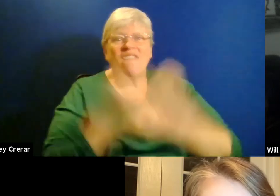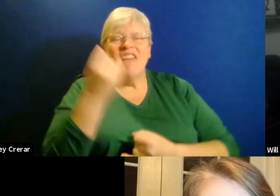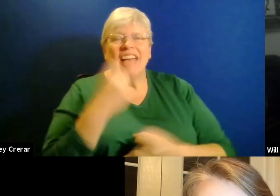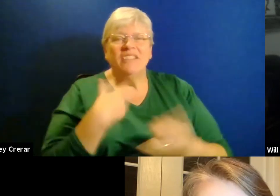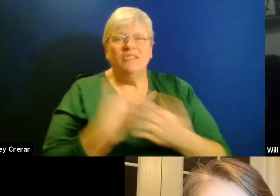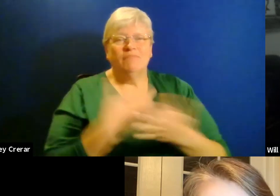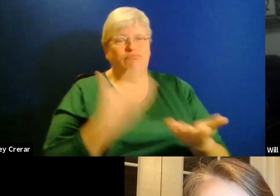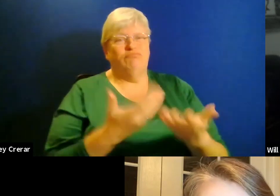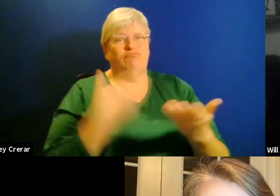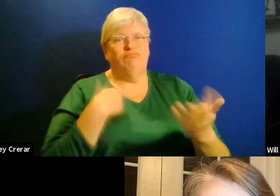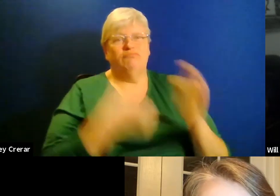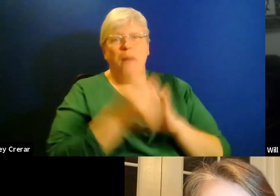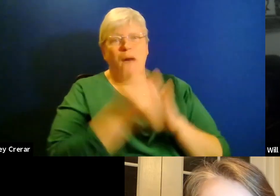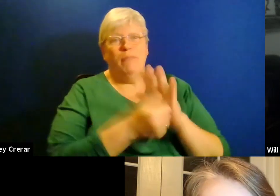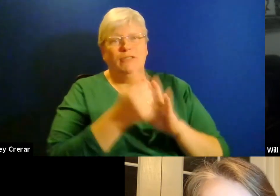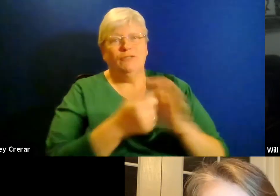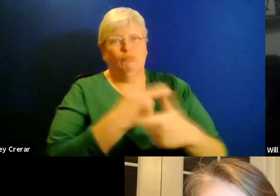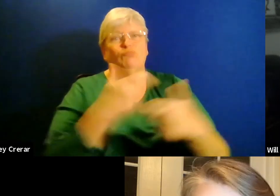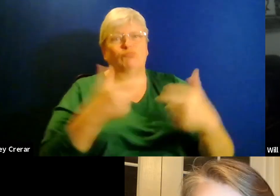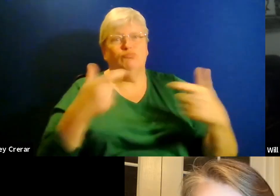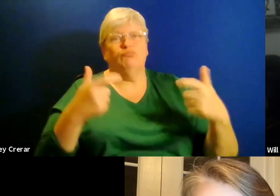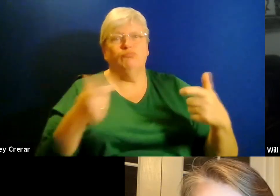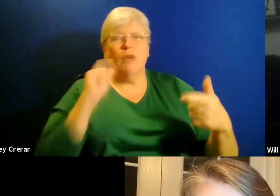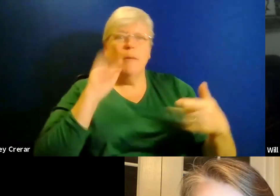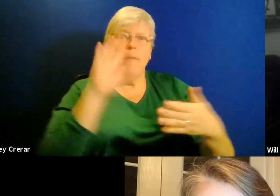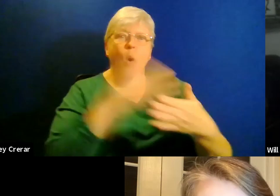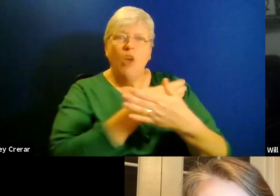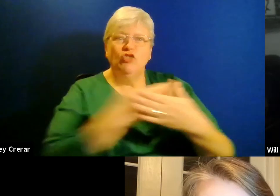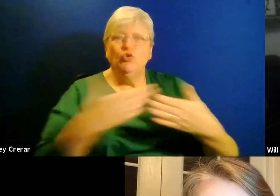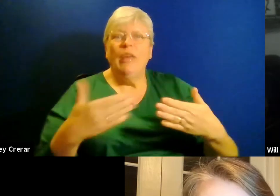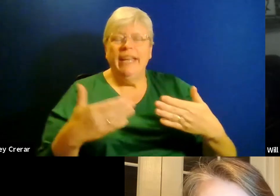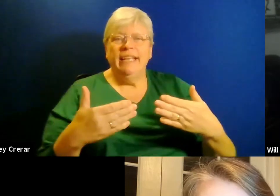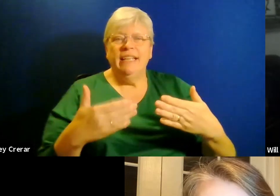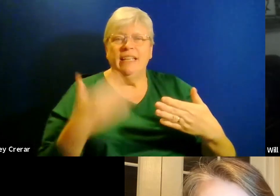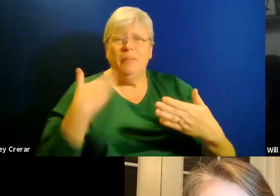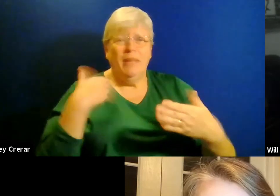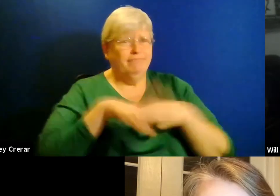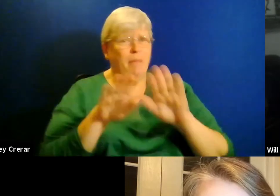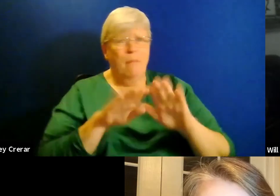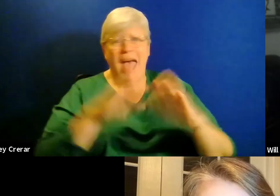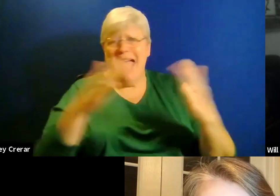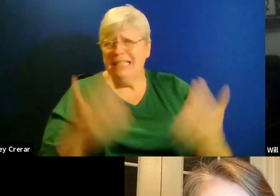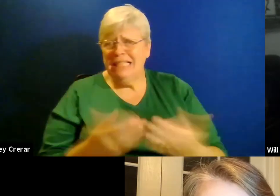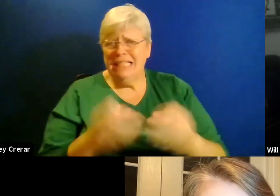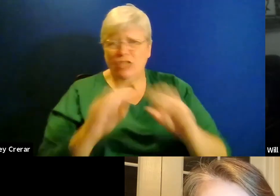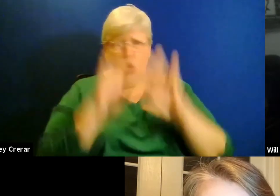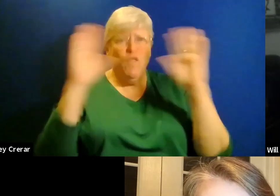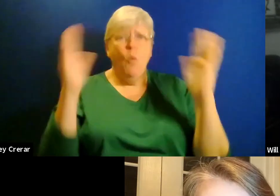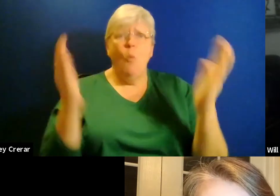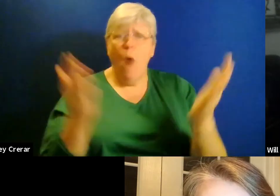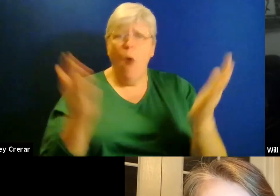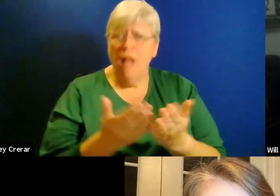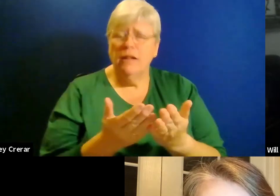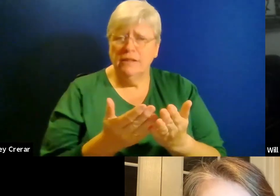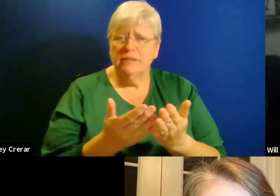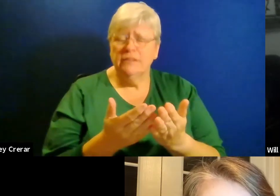veteran publisher and performer of poetry and prose, featured in magazines and journals the world over, and